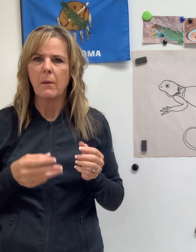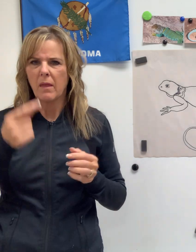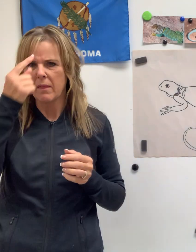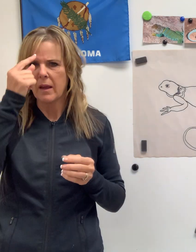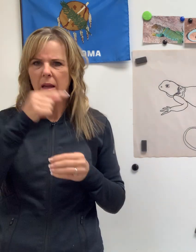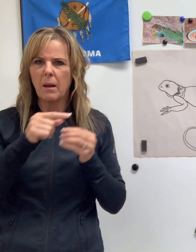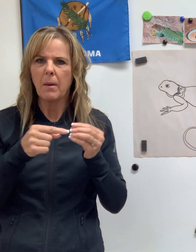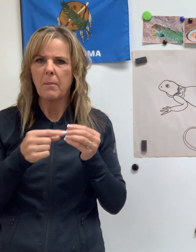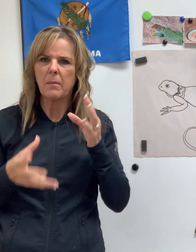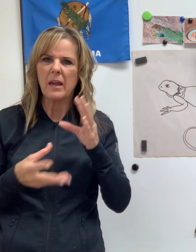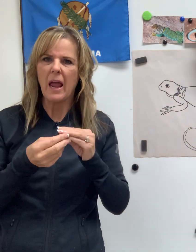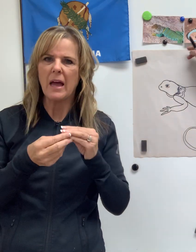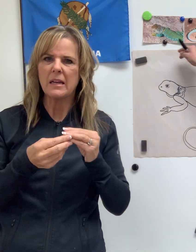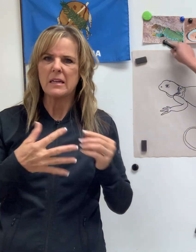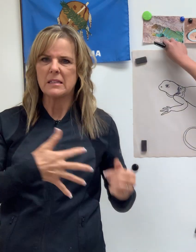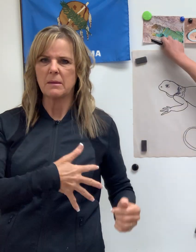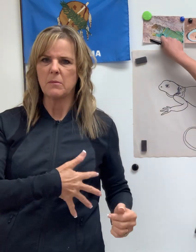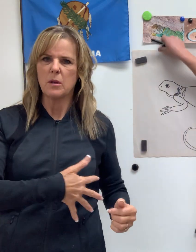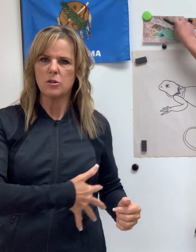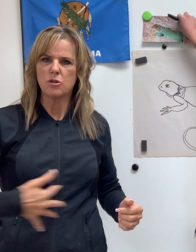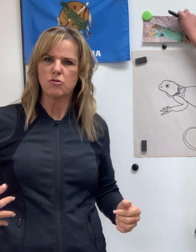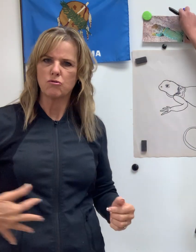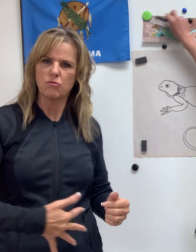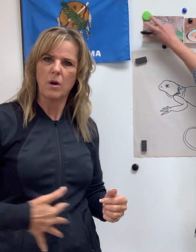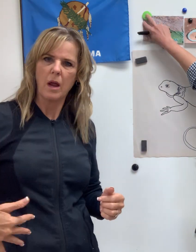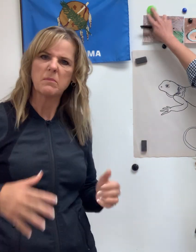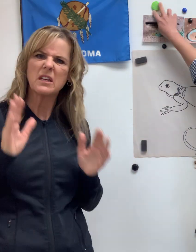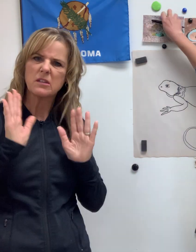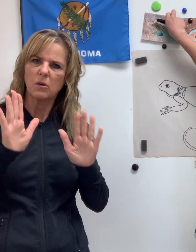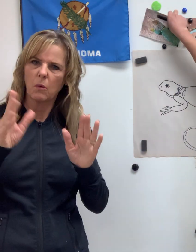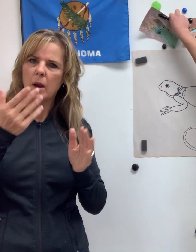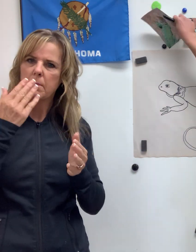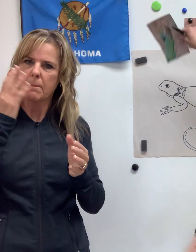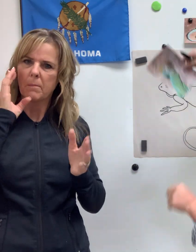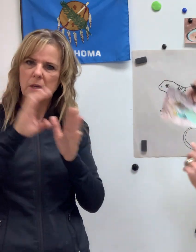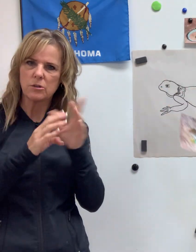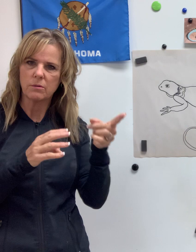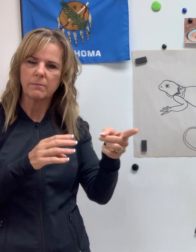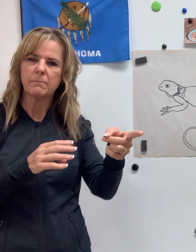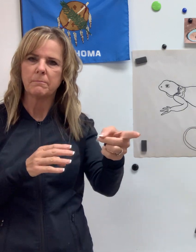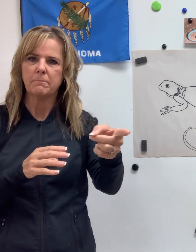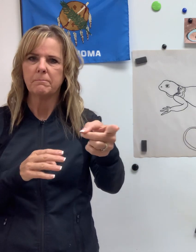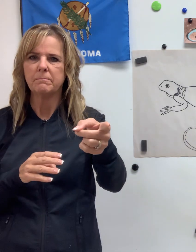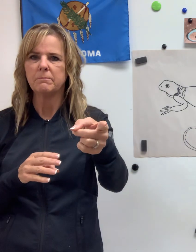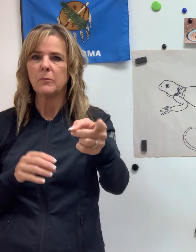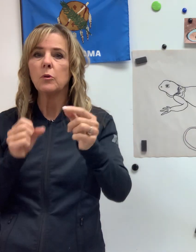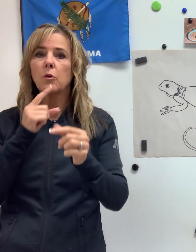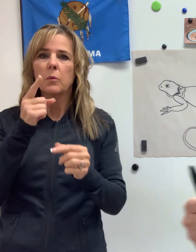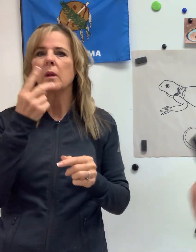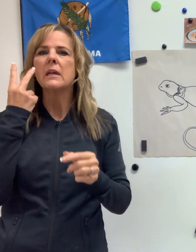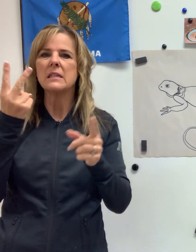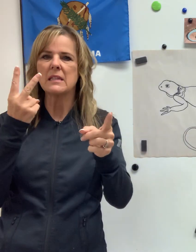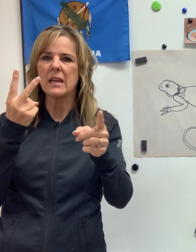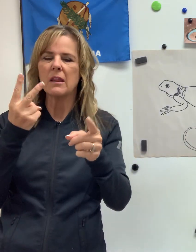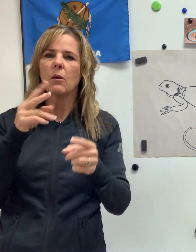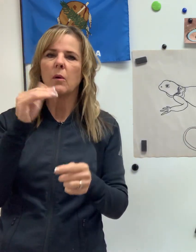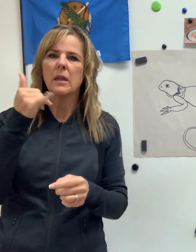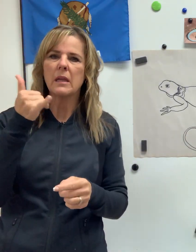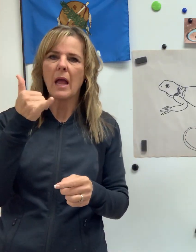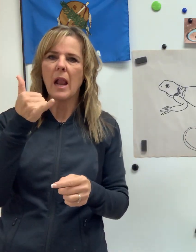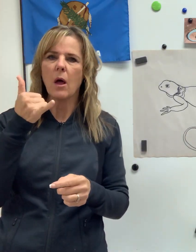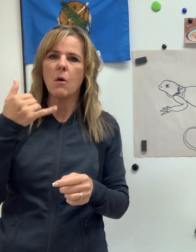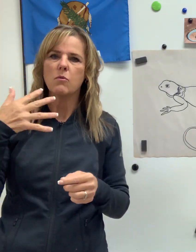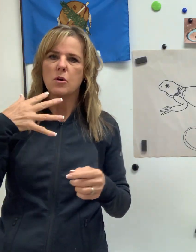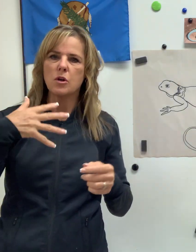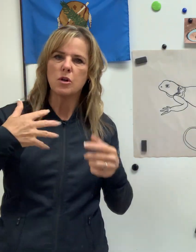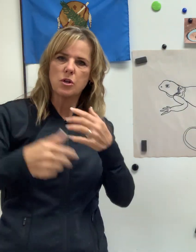some stripes on his back. This is a great picture. I printed this one off because you can really see those yellow